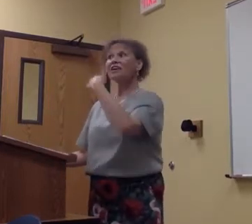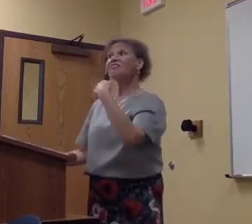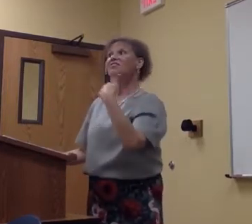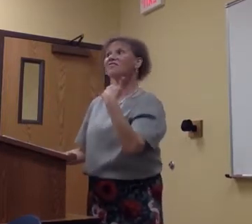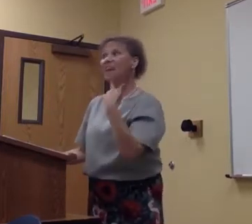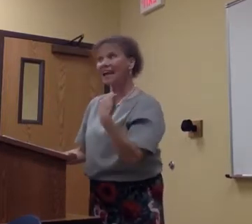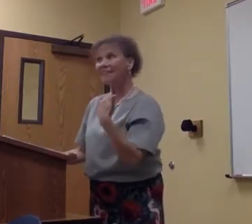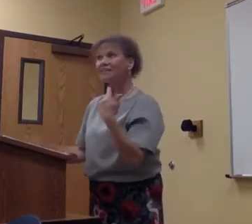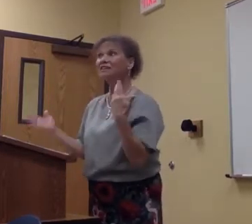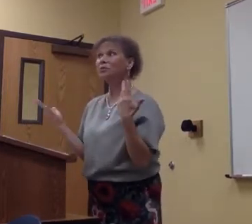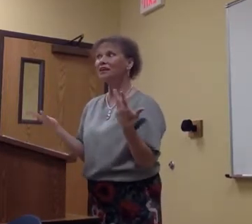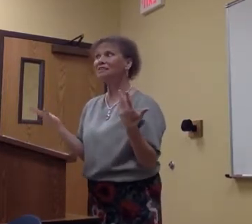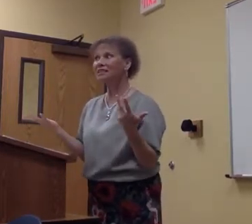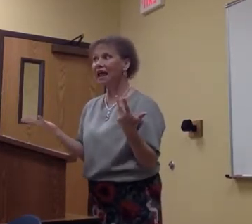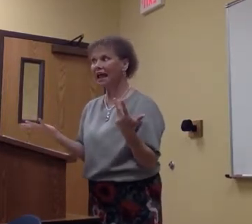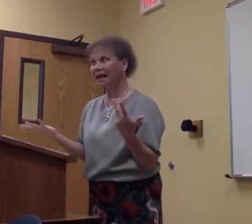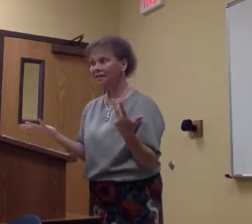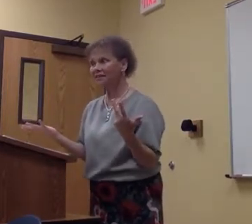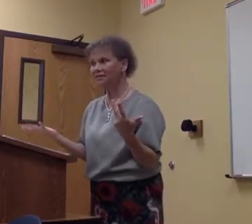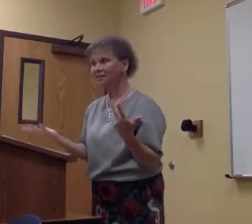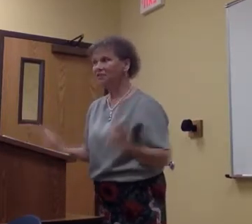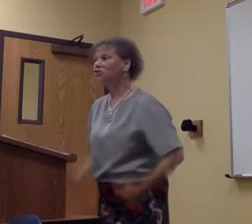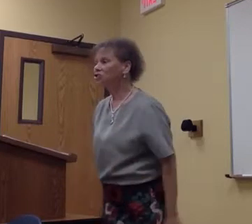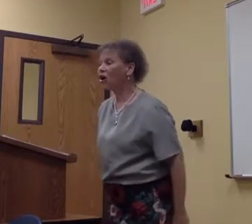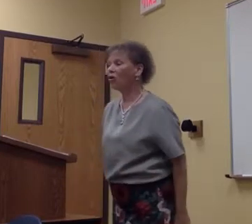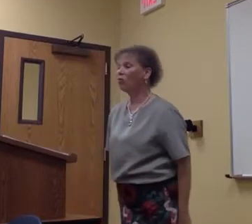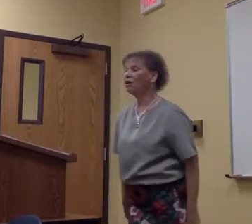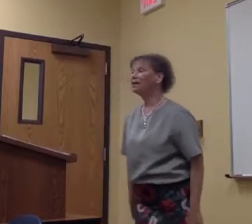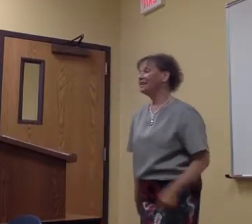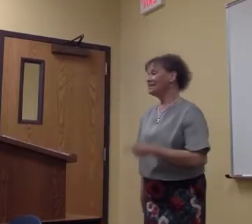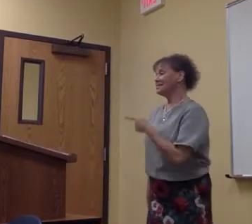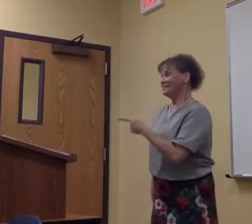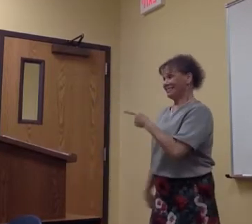the face as well as the hands. So,